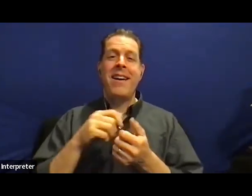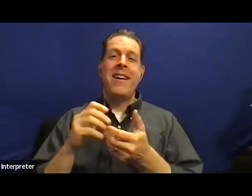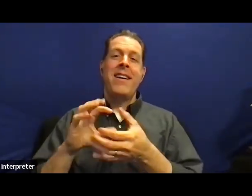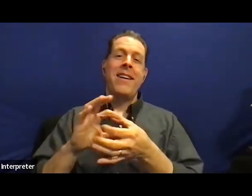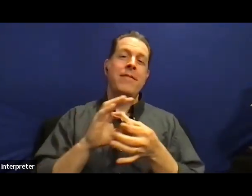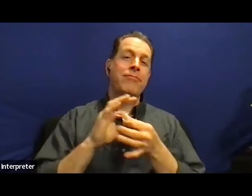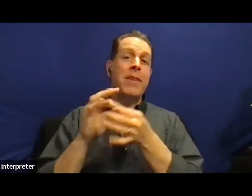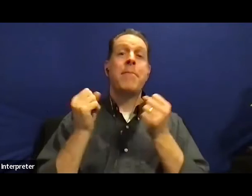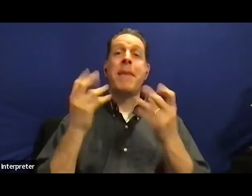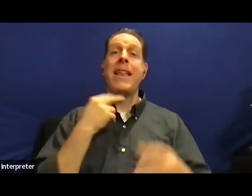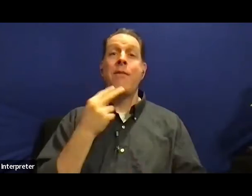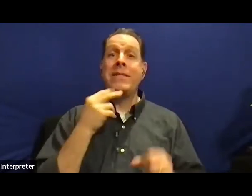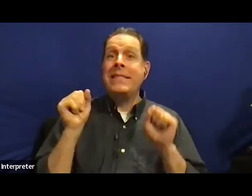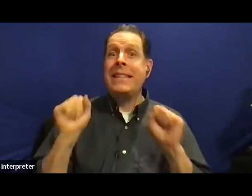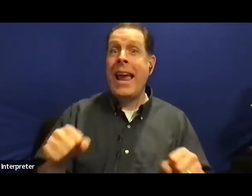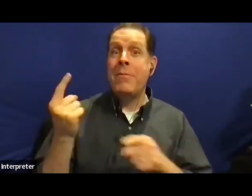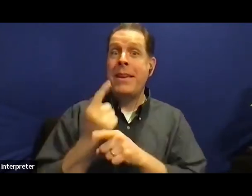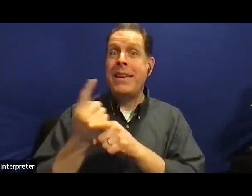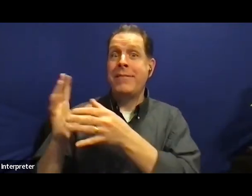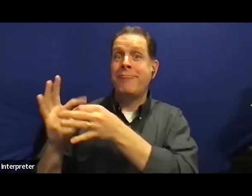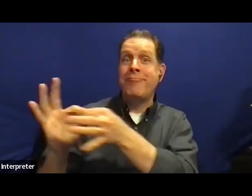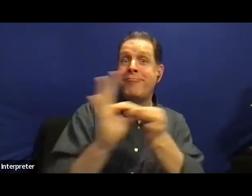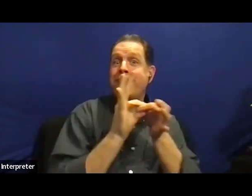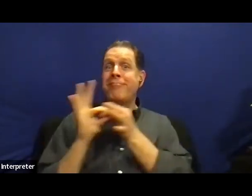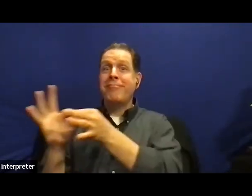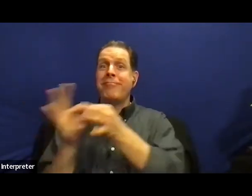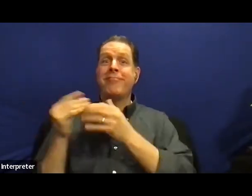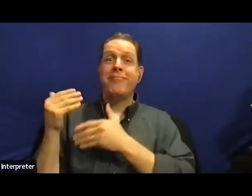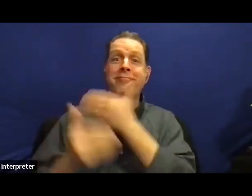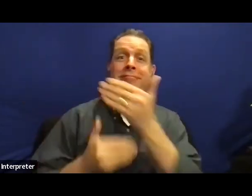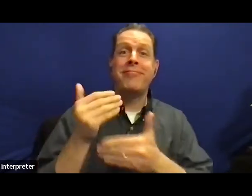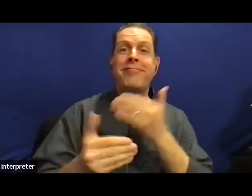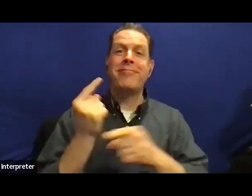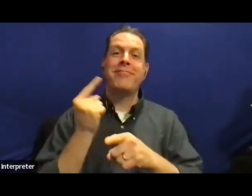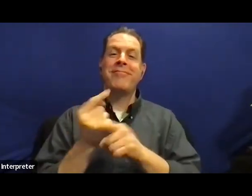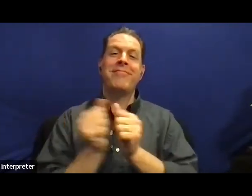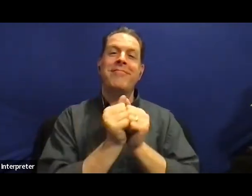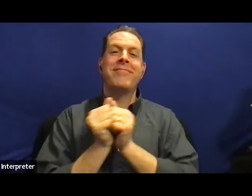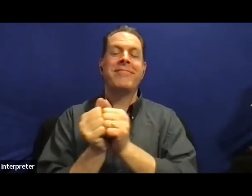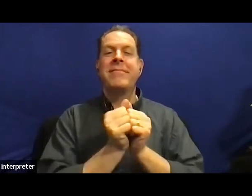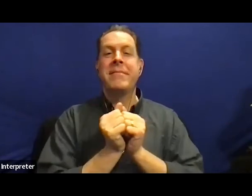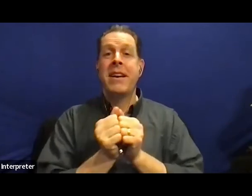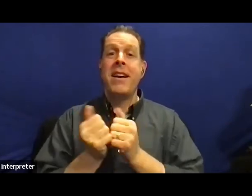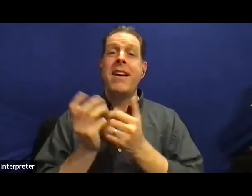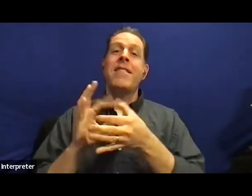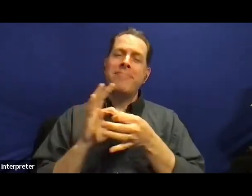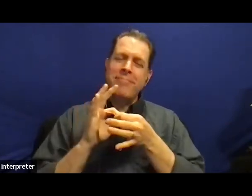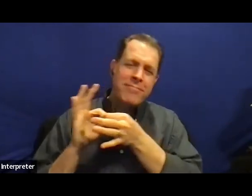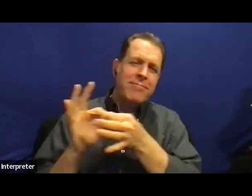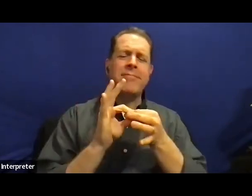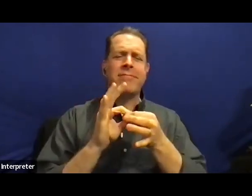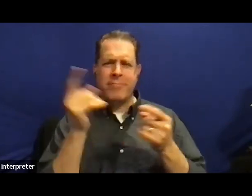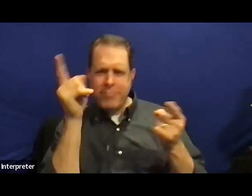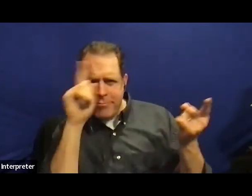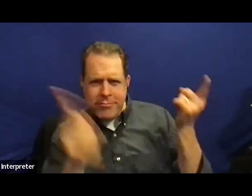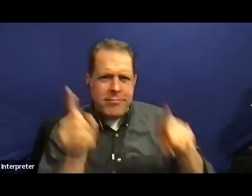Many voices can be grace-filled and grace-fueled communion, collective care and collaborative